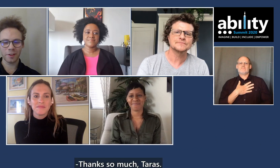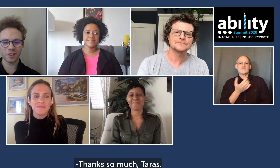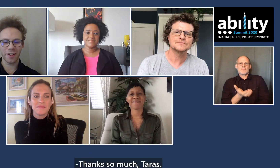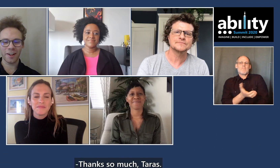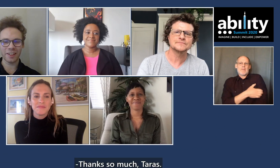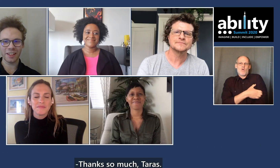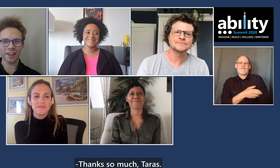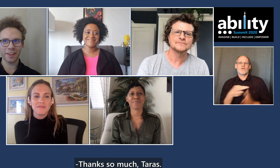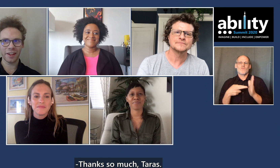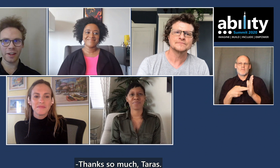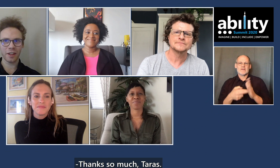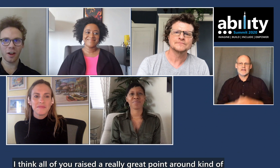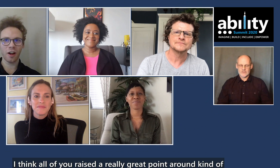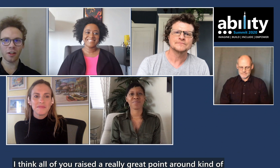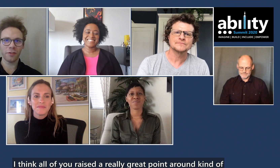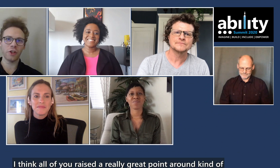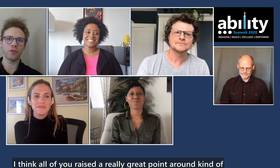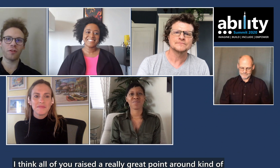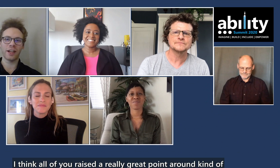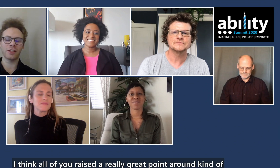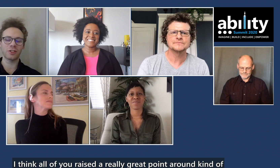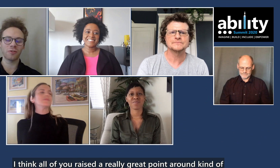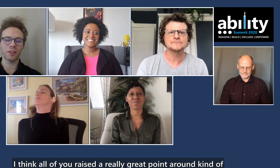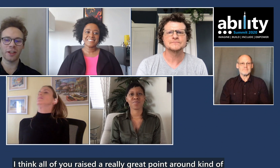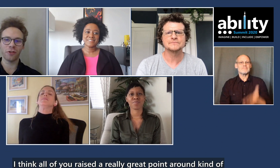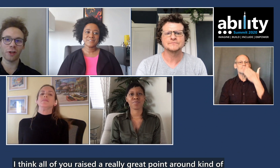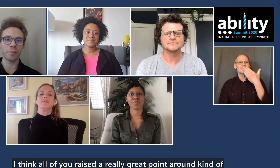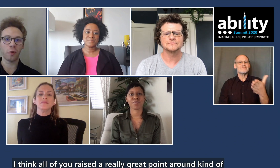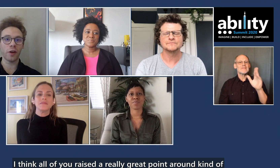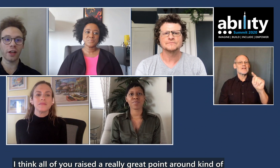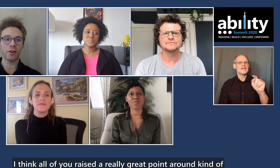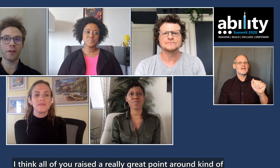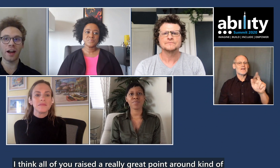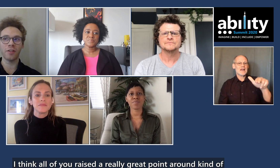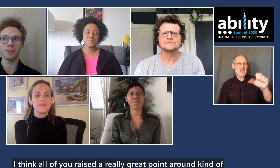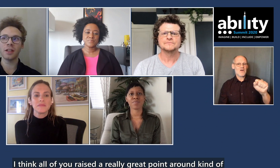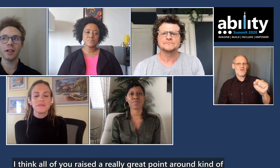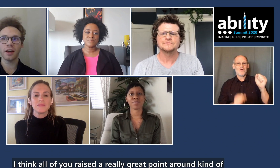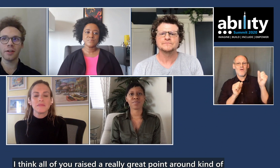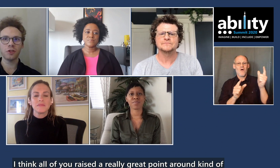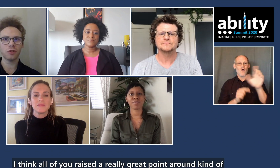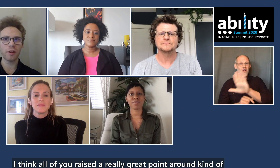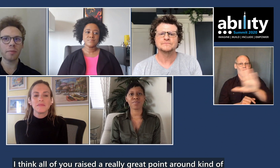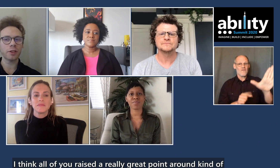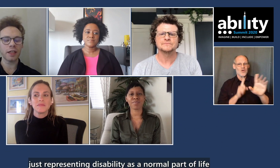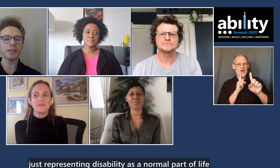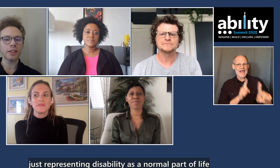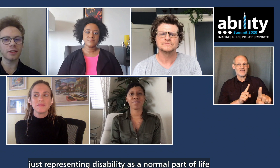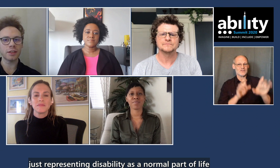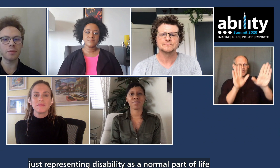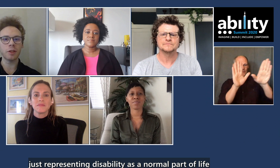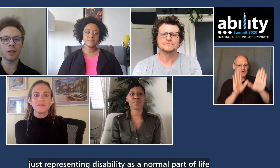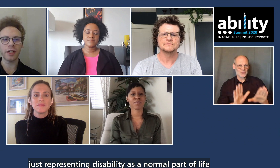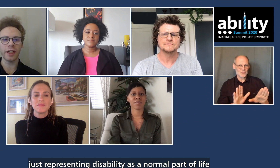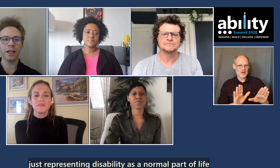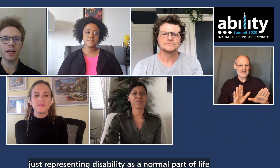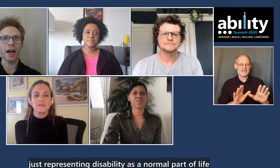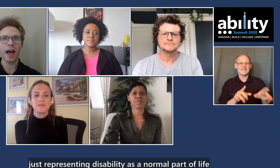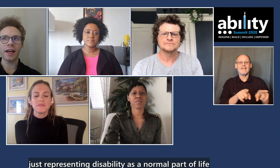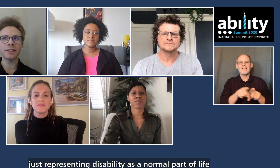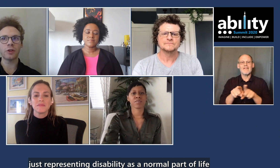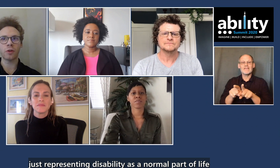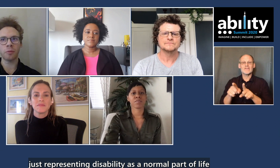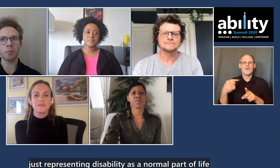Thanks so much, Taras. I think all of you raised a really great point around kind of just representing